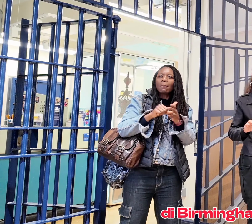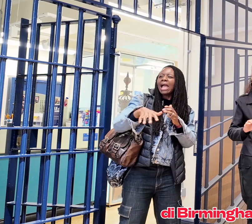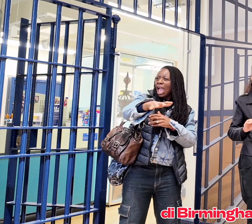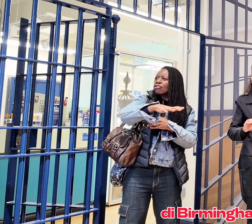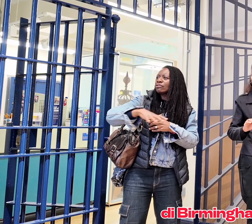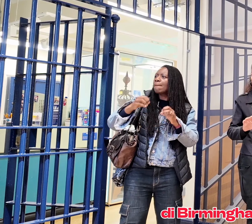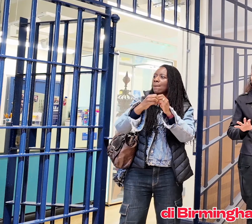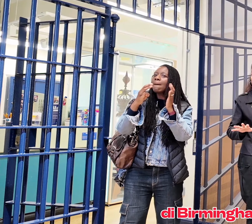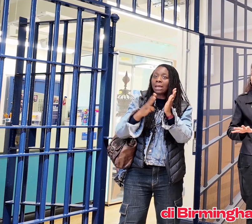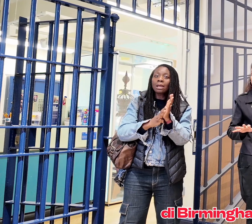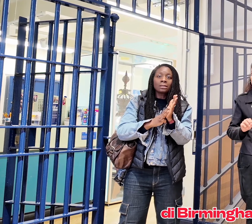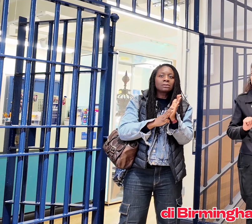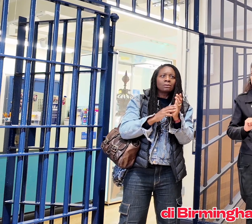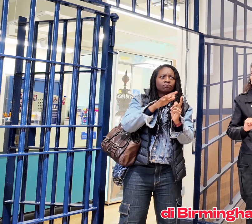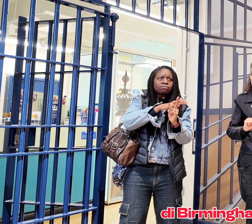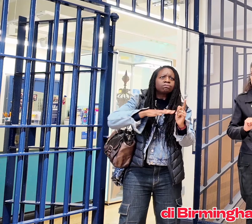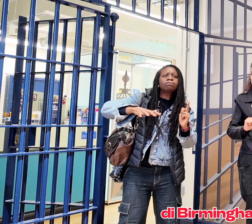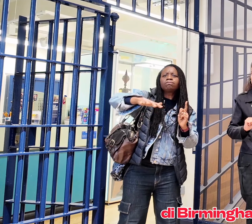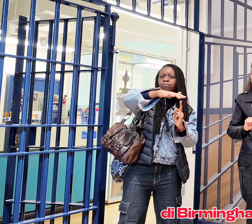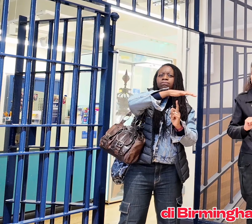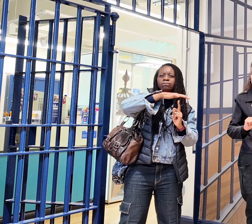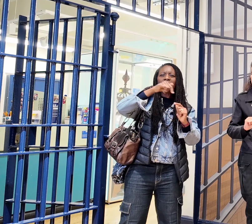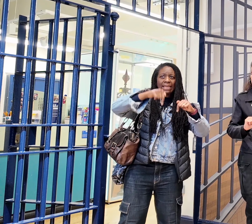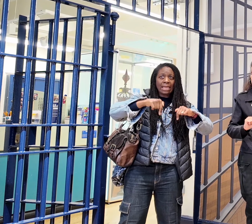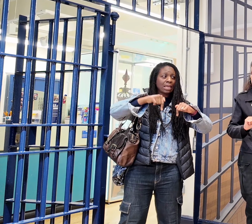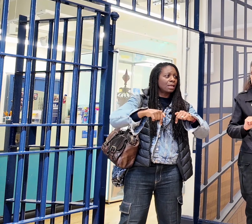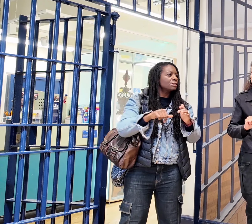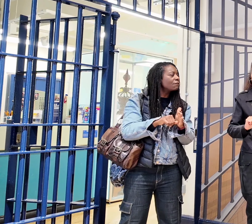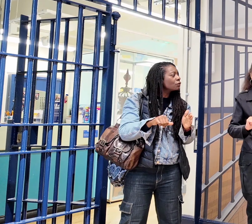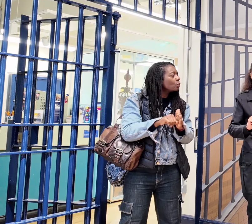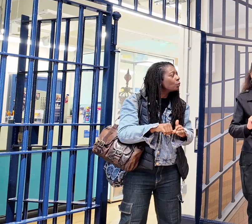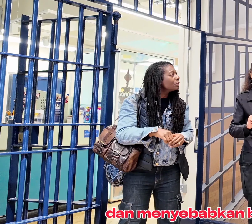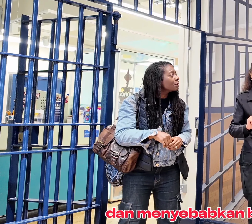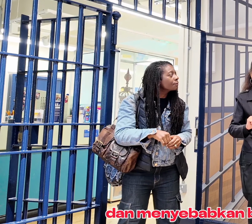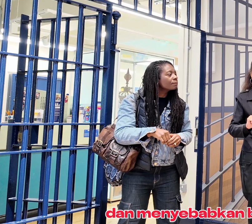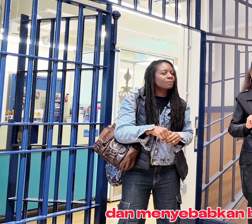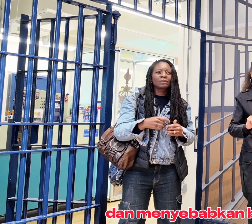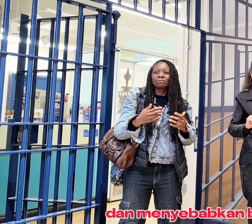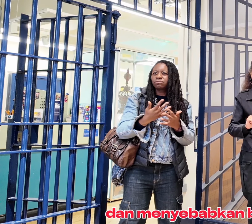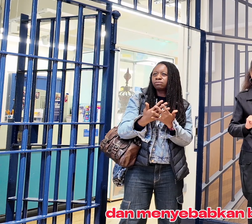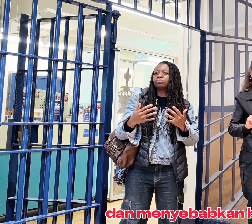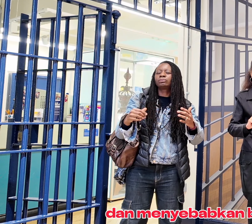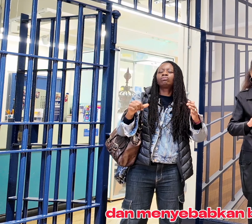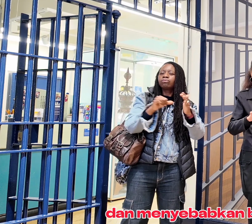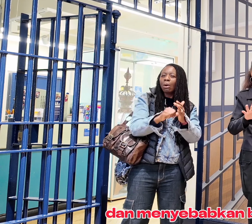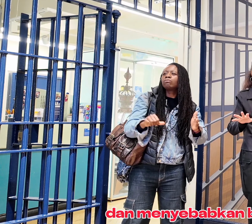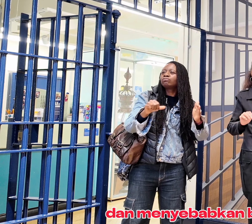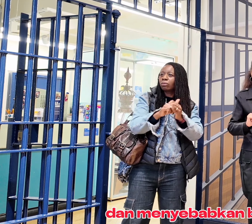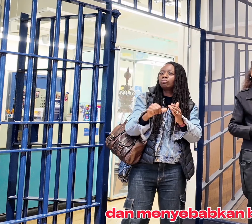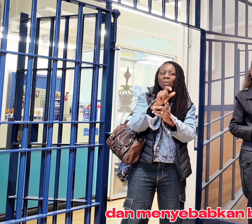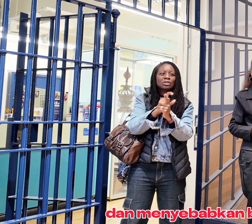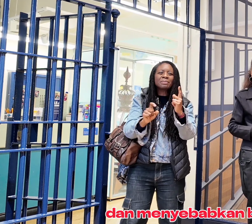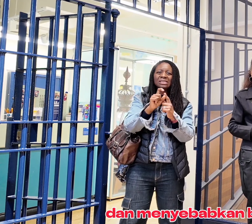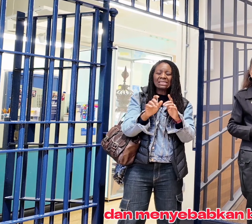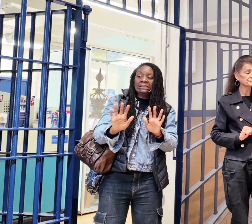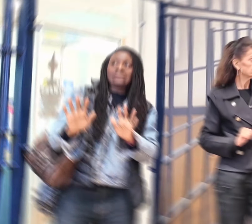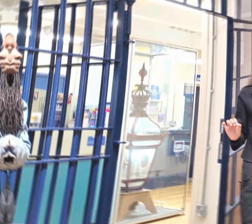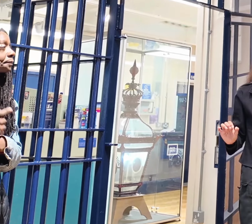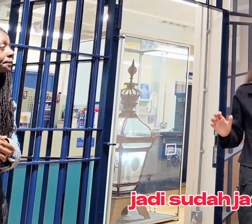in Birmingham and the surrounding areas, and causing a lot of problems for the